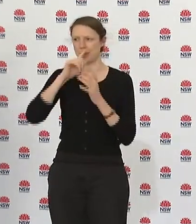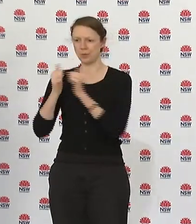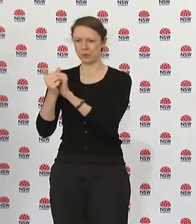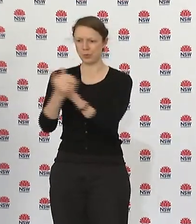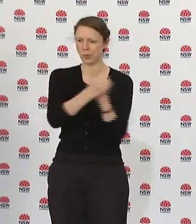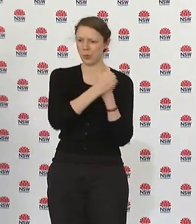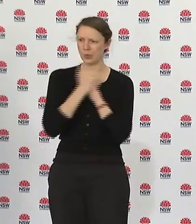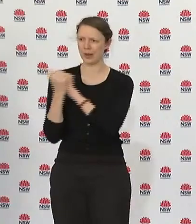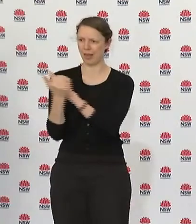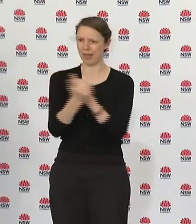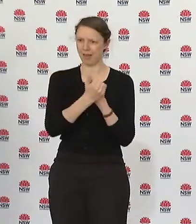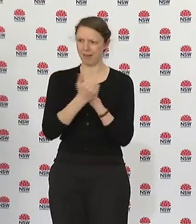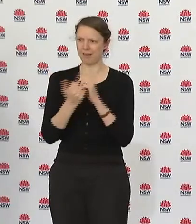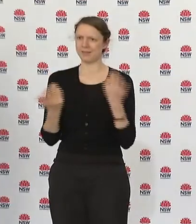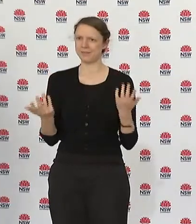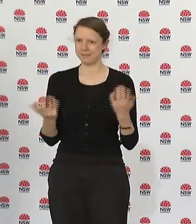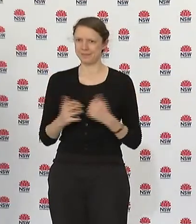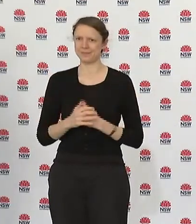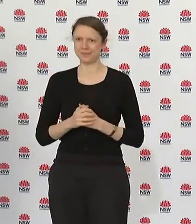Premier.